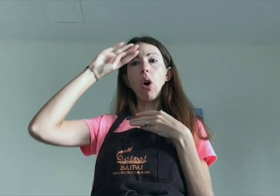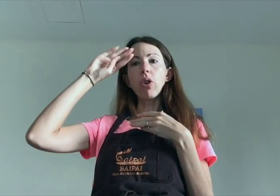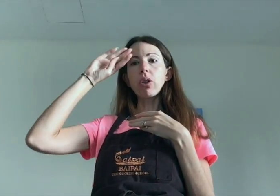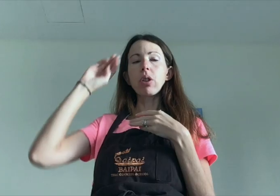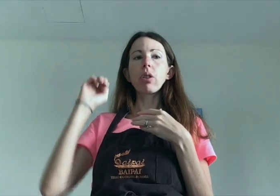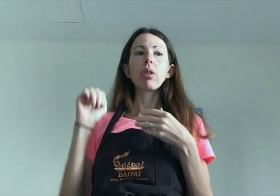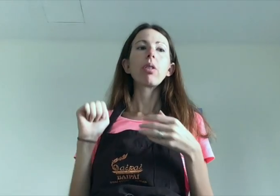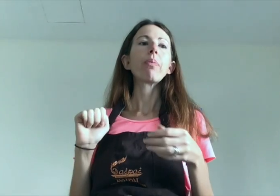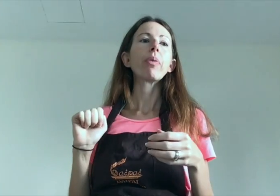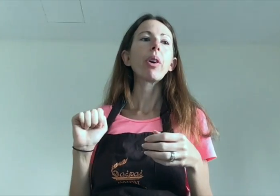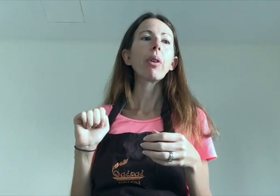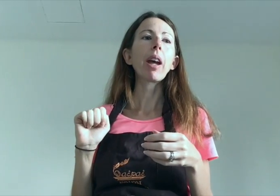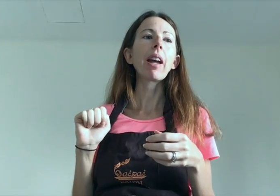hot. Okay.